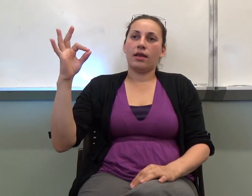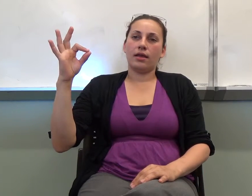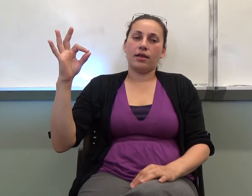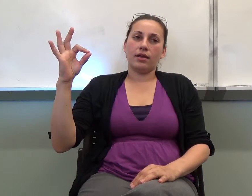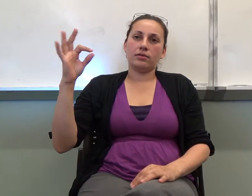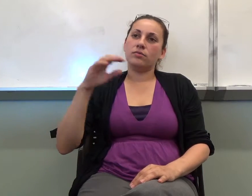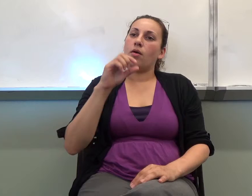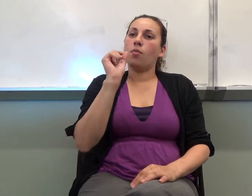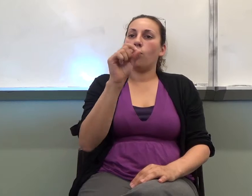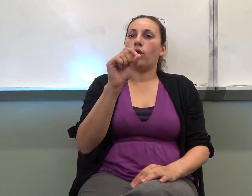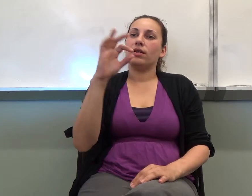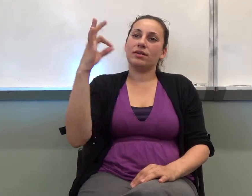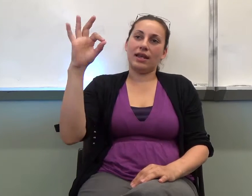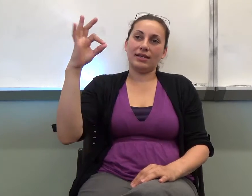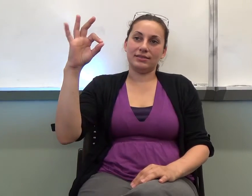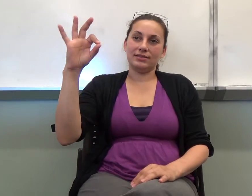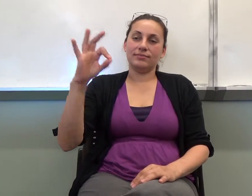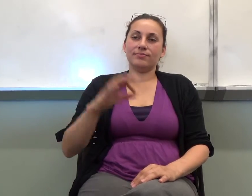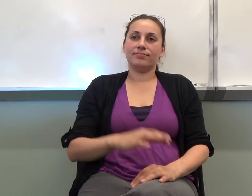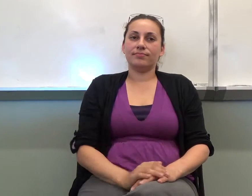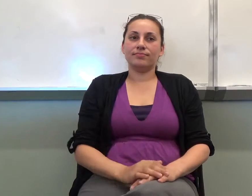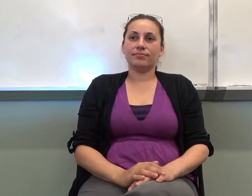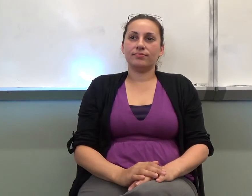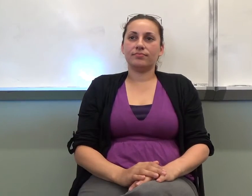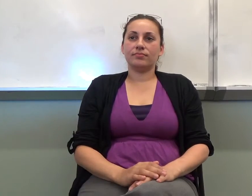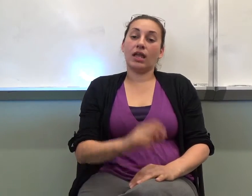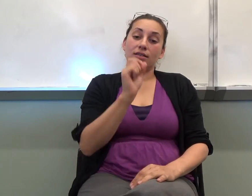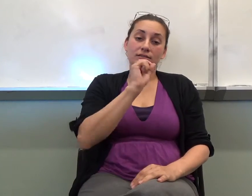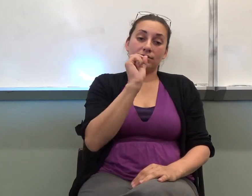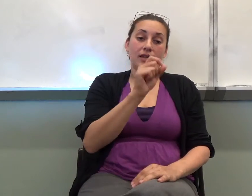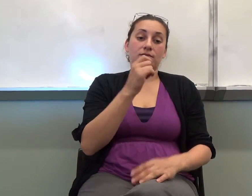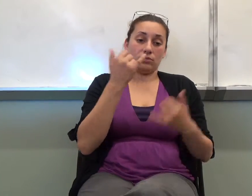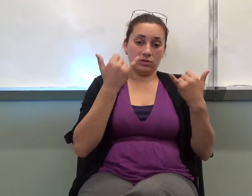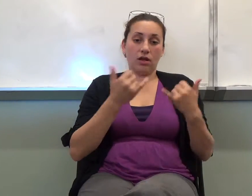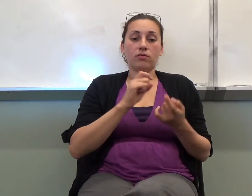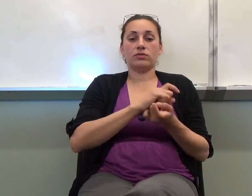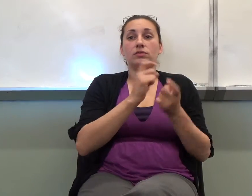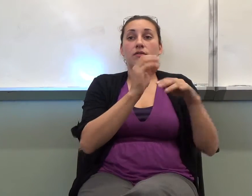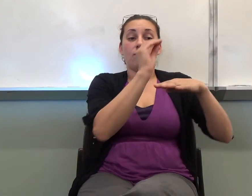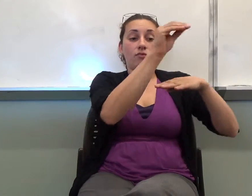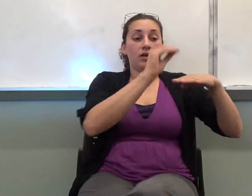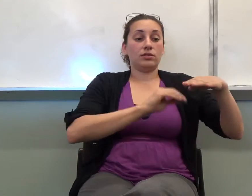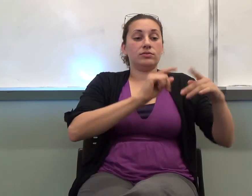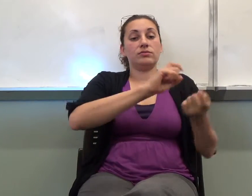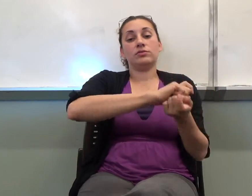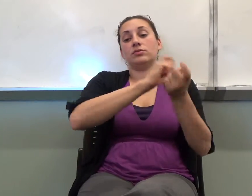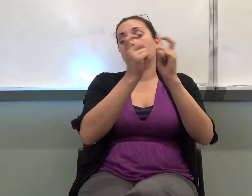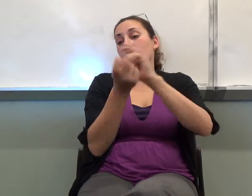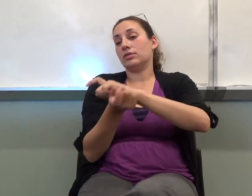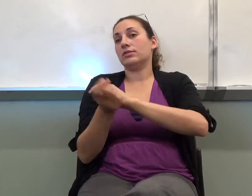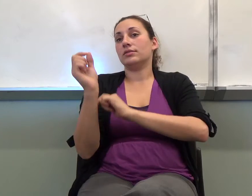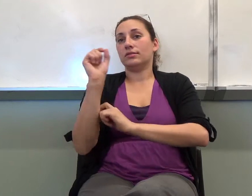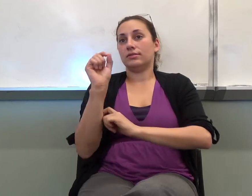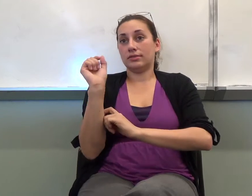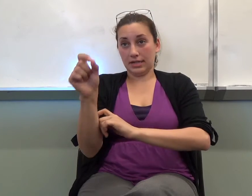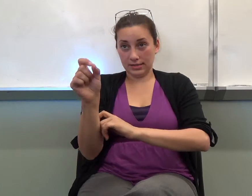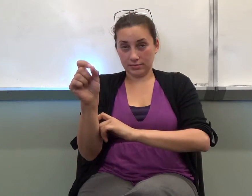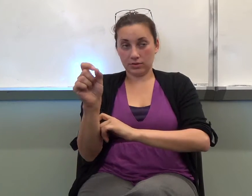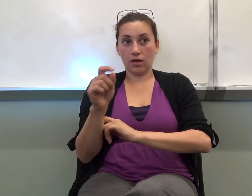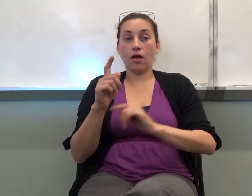that position. And that's a decimal now. We've converted the fraction into a decimal, but they want a percent. And so you